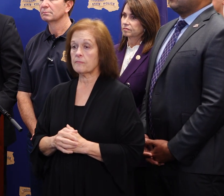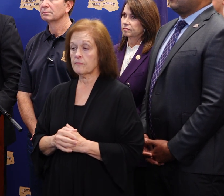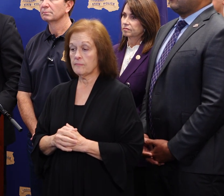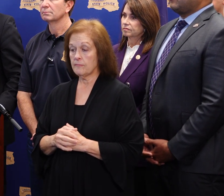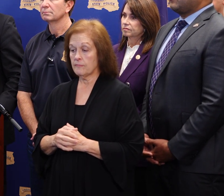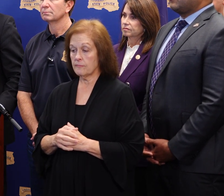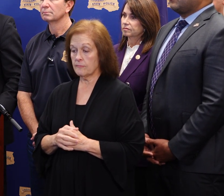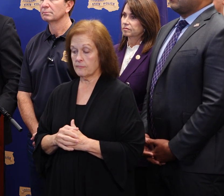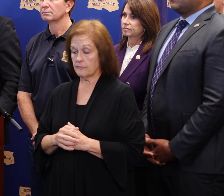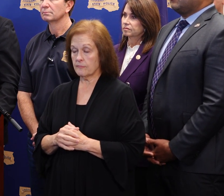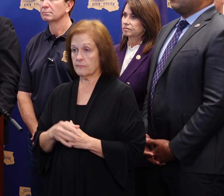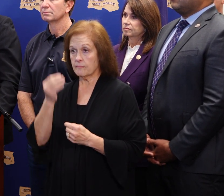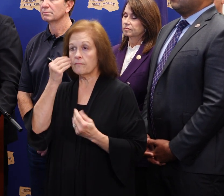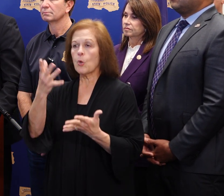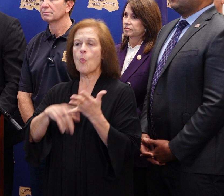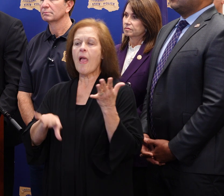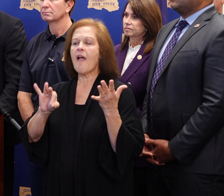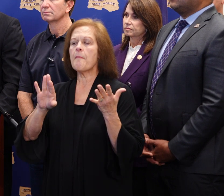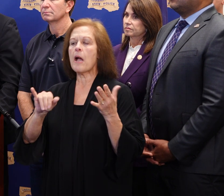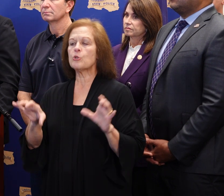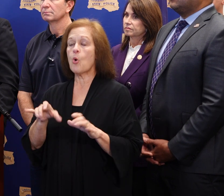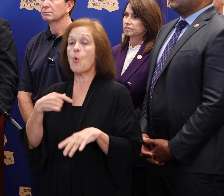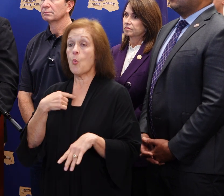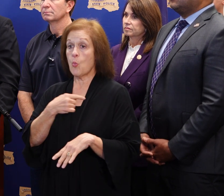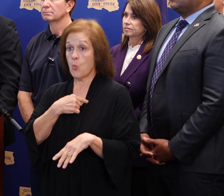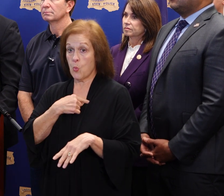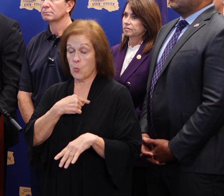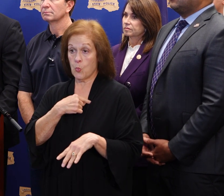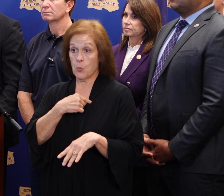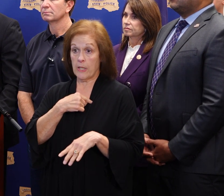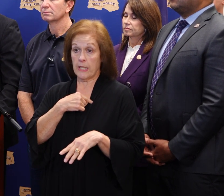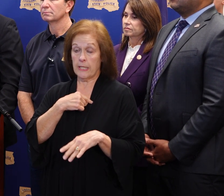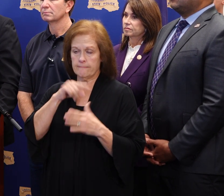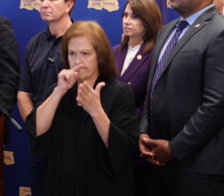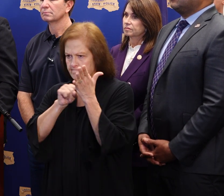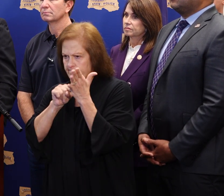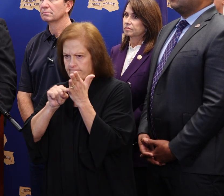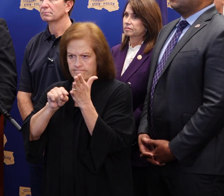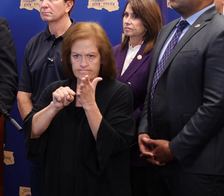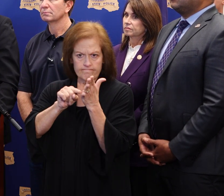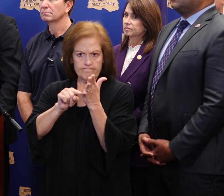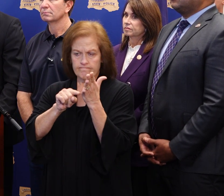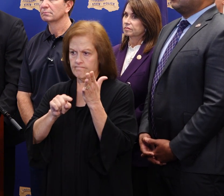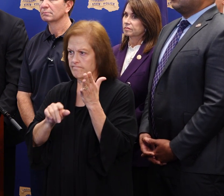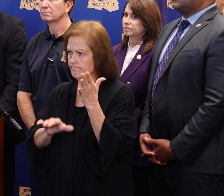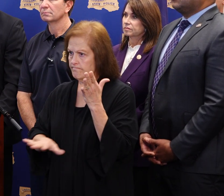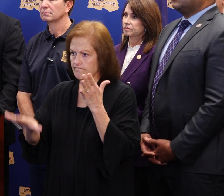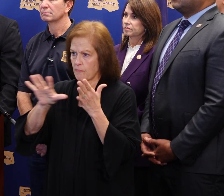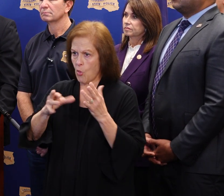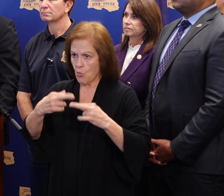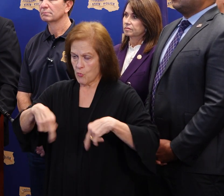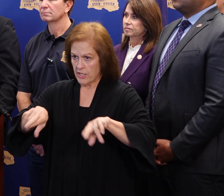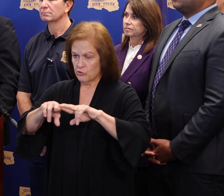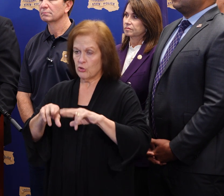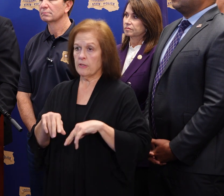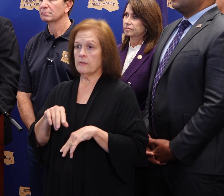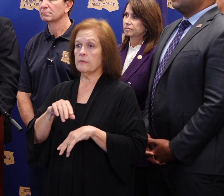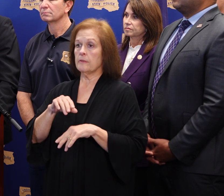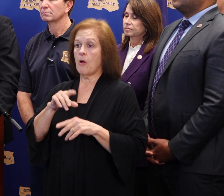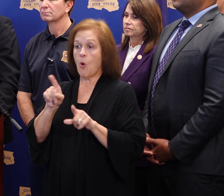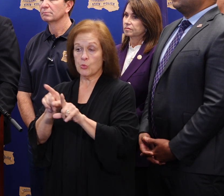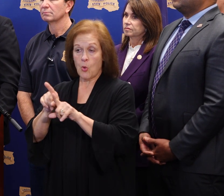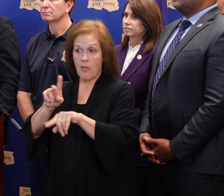A little bit about what the FBI is doing. So we are surging people and assets to the area from across the region and across the